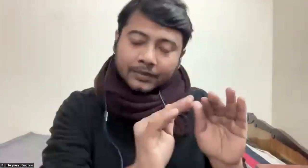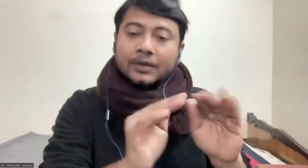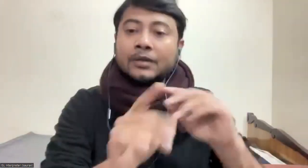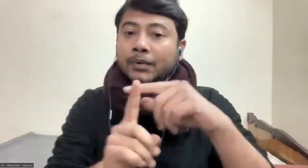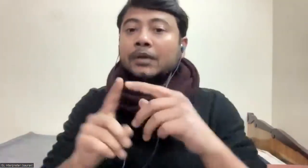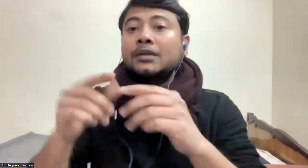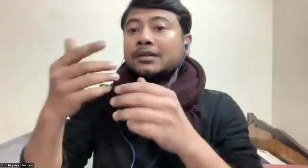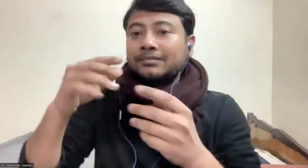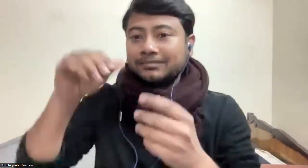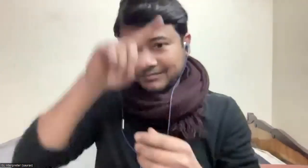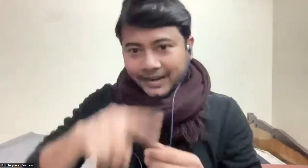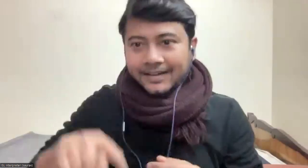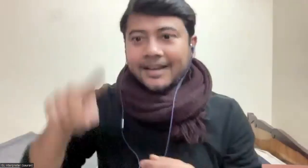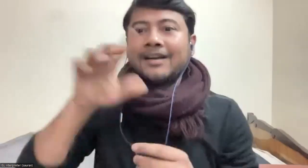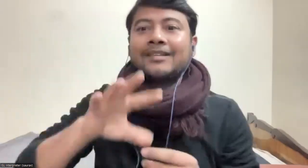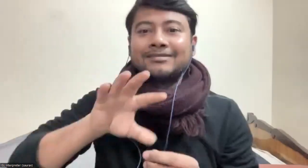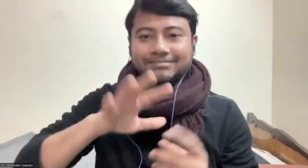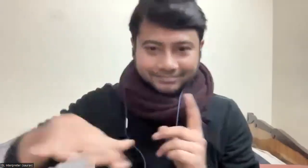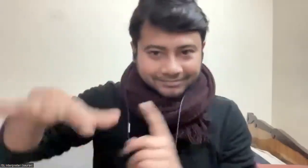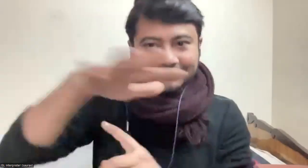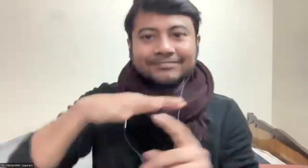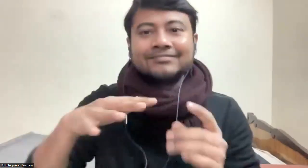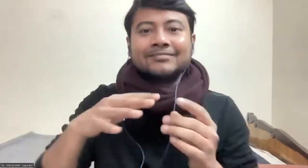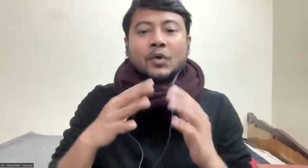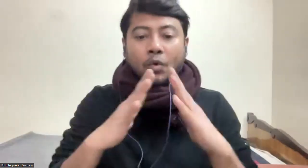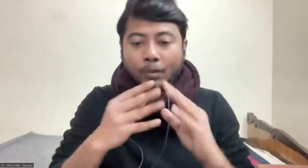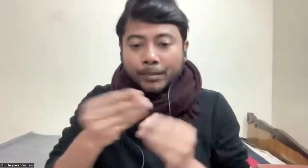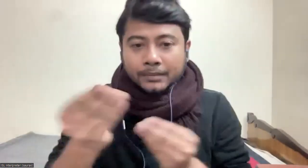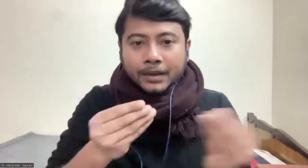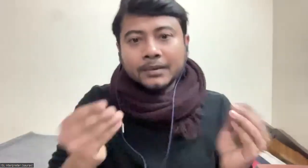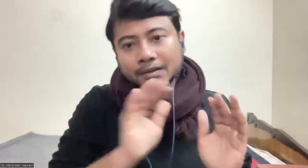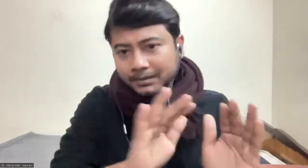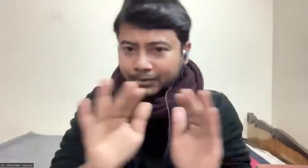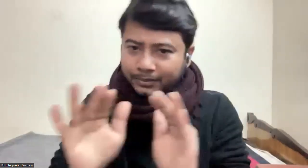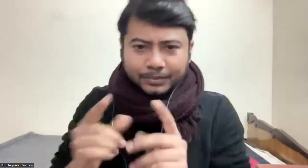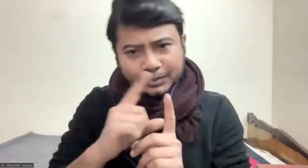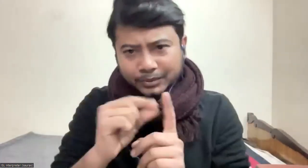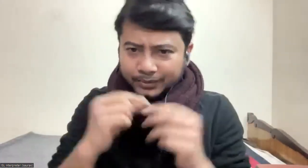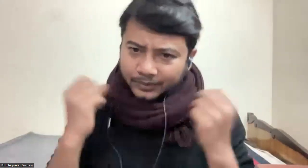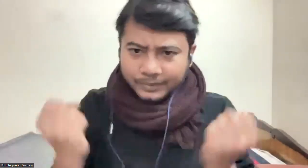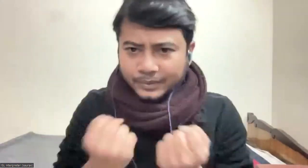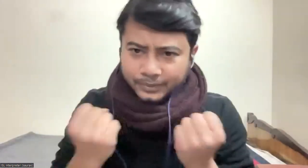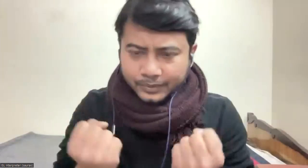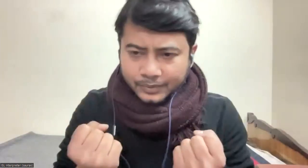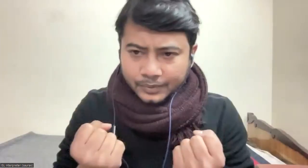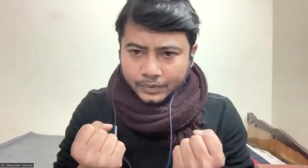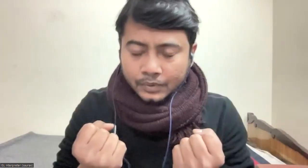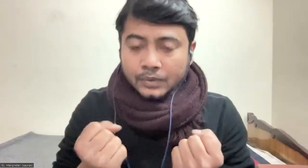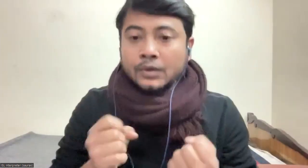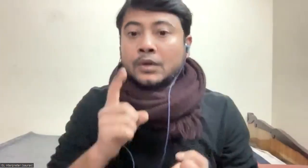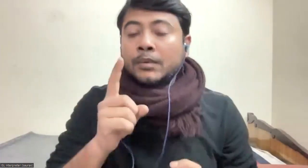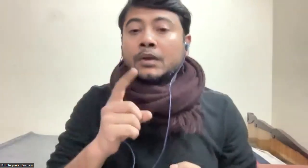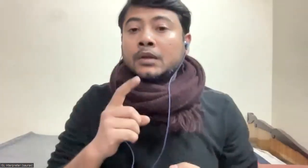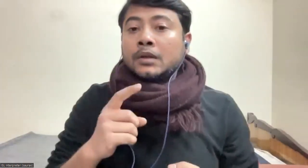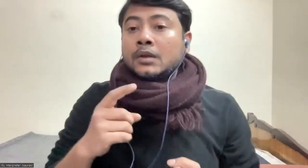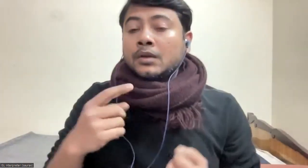society. Similarly, our eternal relationship with the Supreme Lord Krishna is that our duty